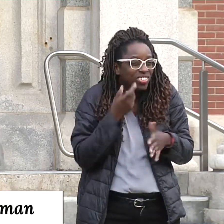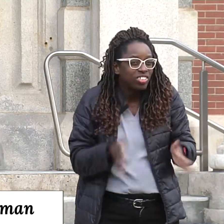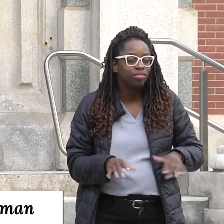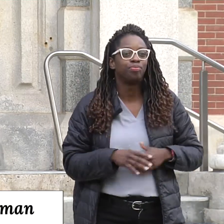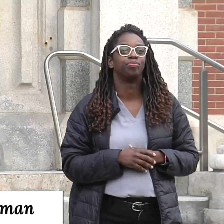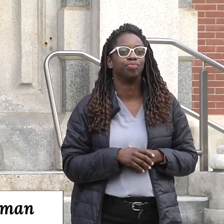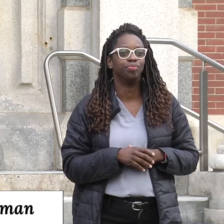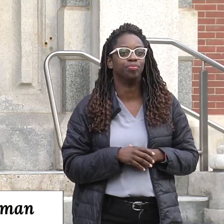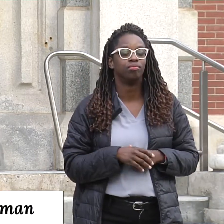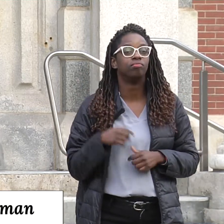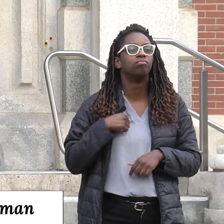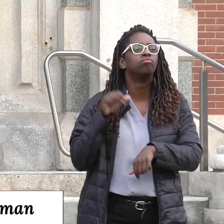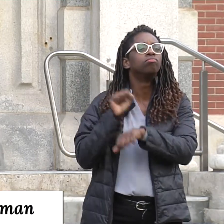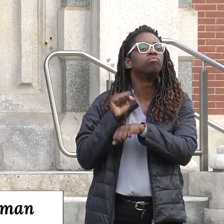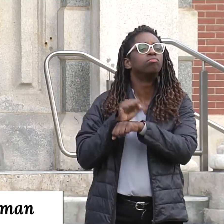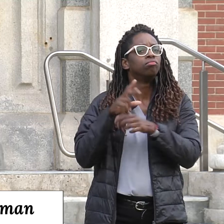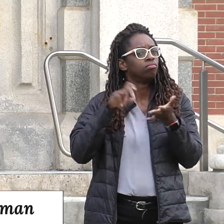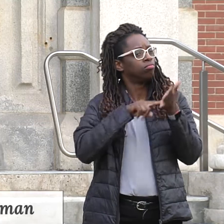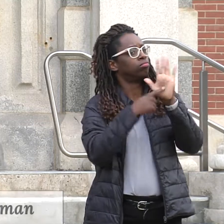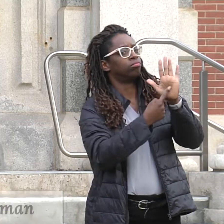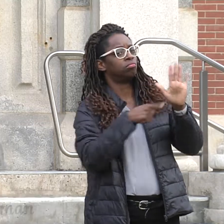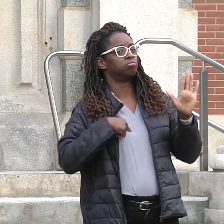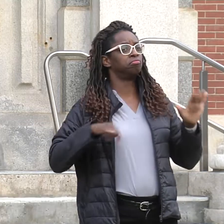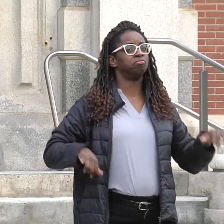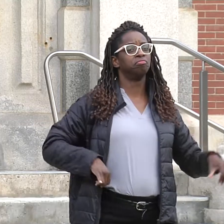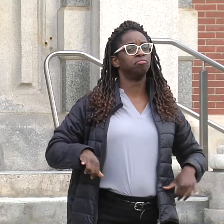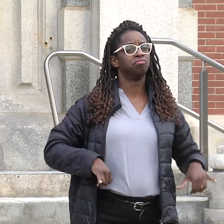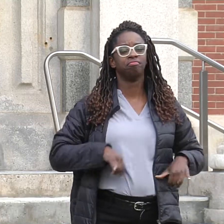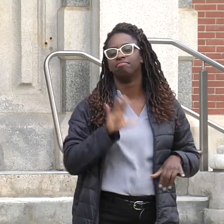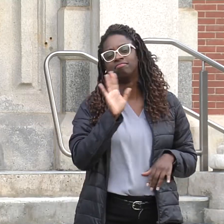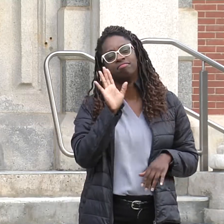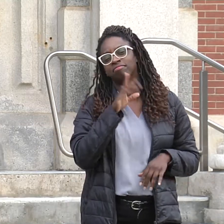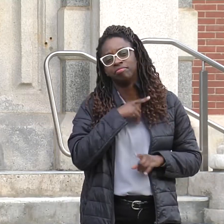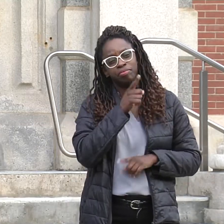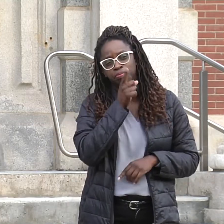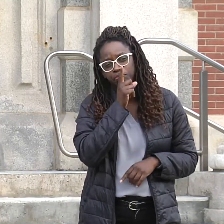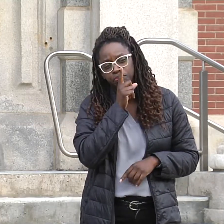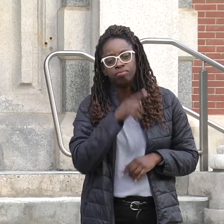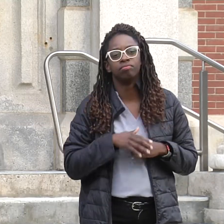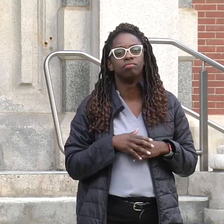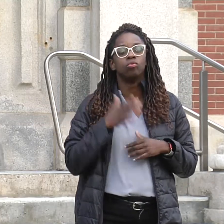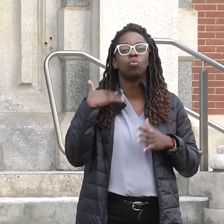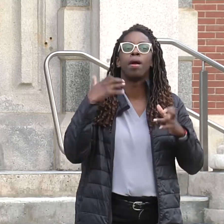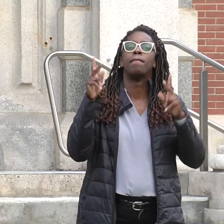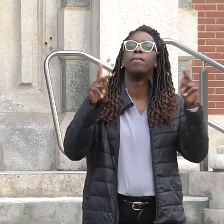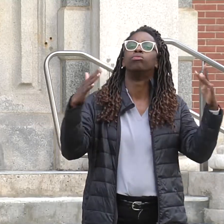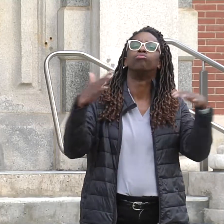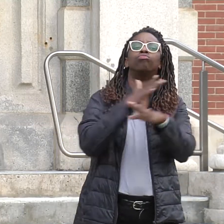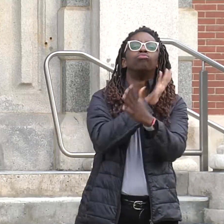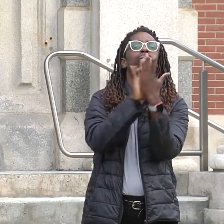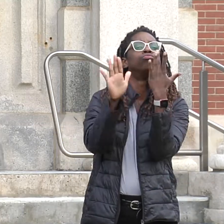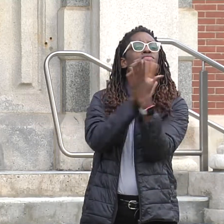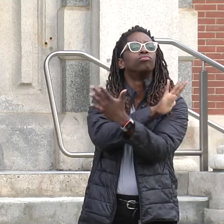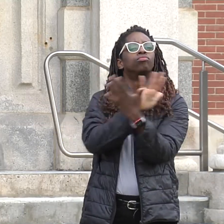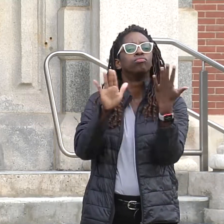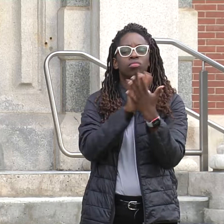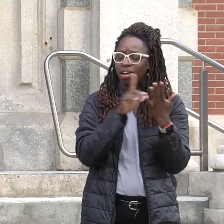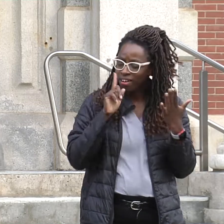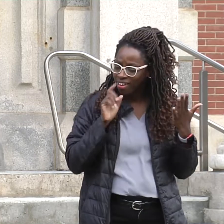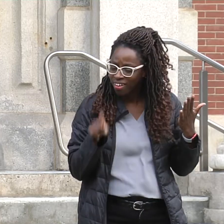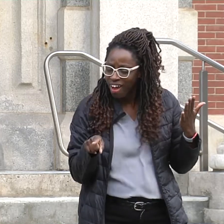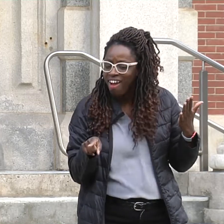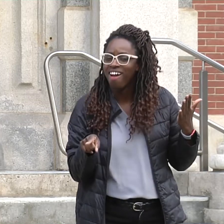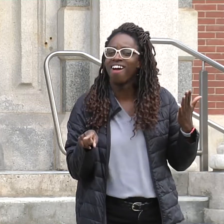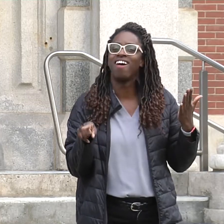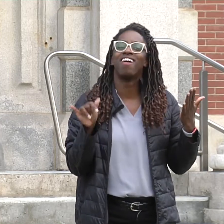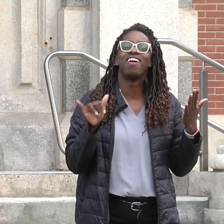with my artwork. I want to create opportunities for passersby to engage with the world in a new way. And I look forward to seeing what you all do.